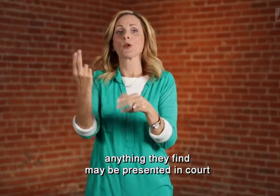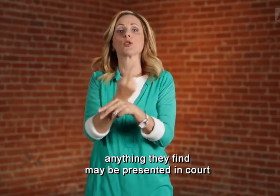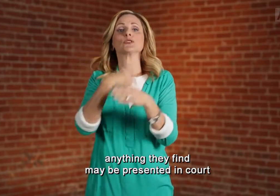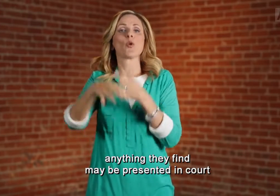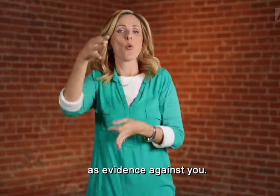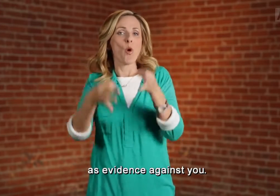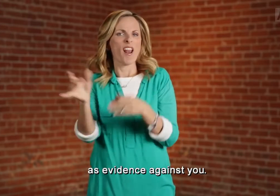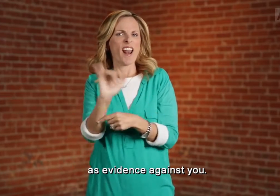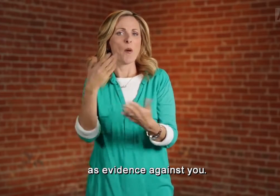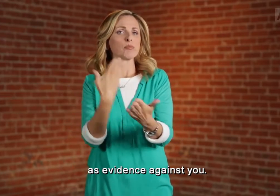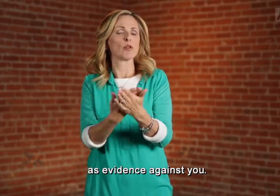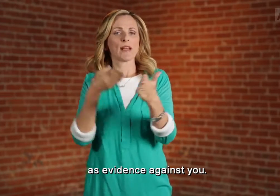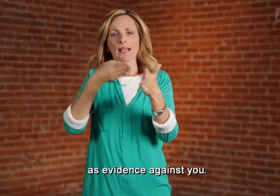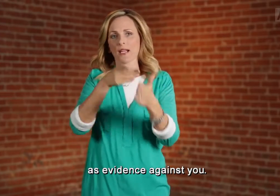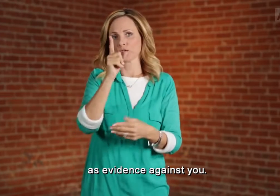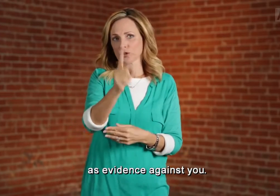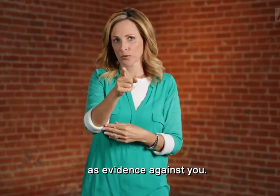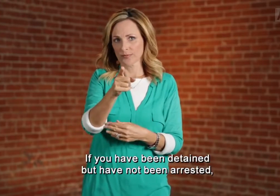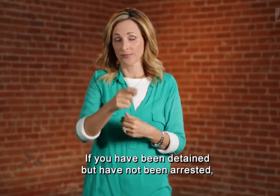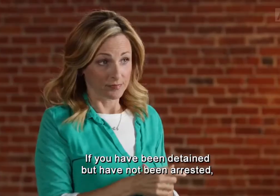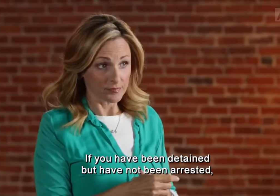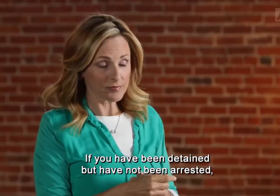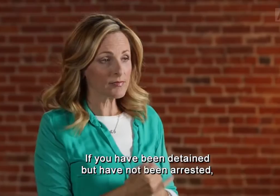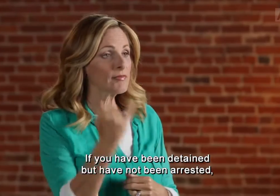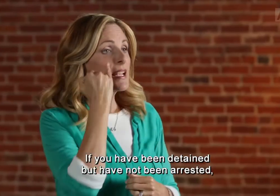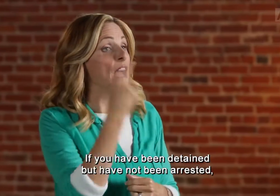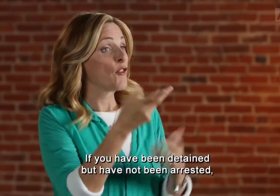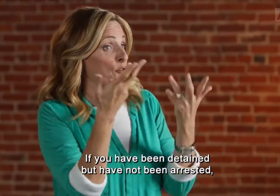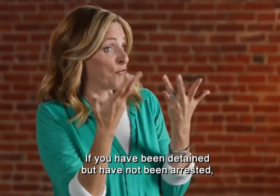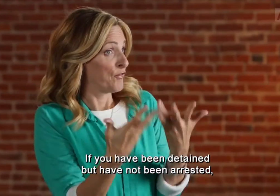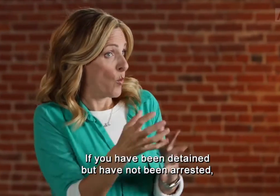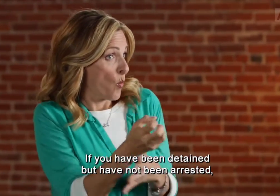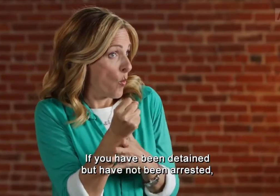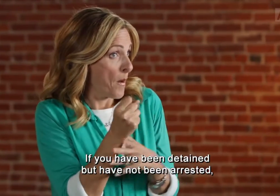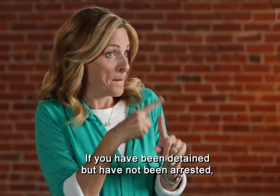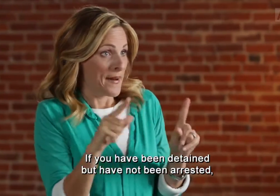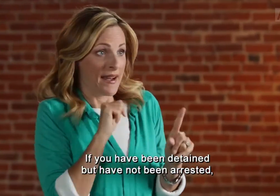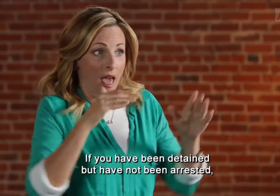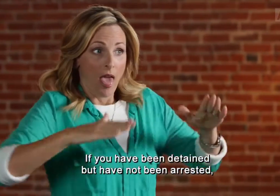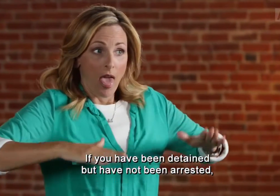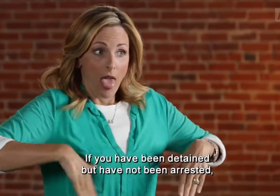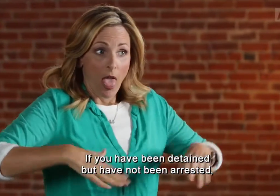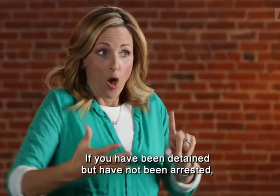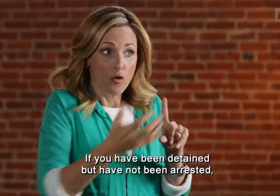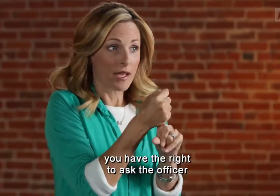be presented in court as evidence against you. If you have been detained, but have not been arrested,